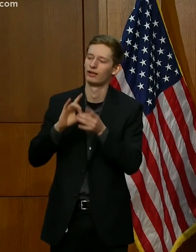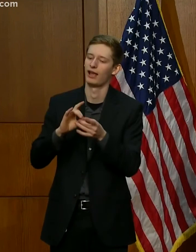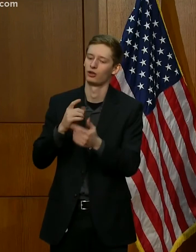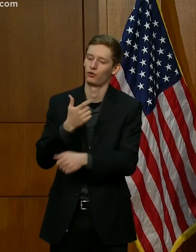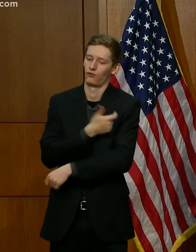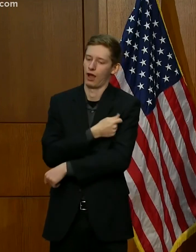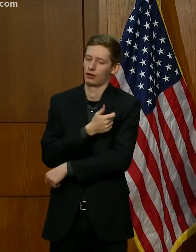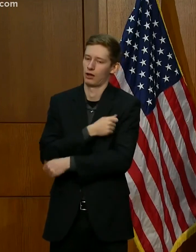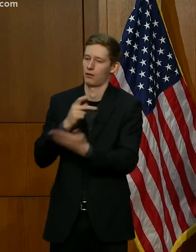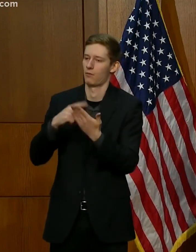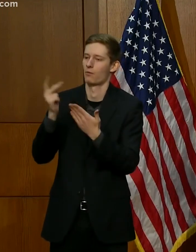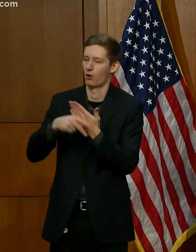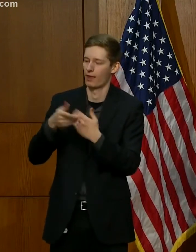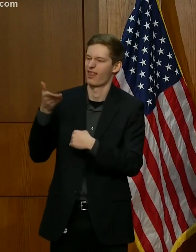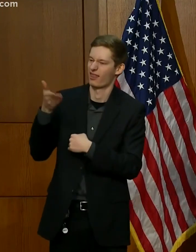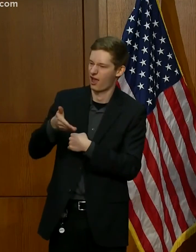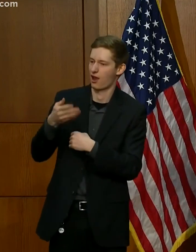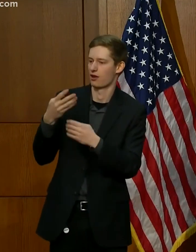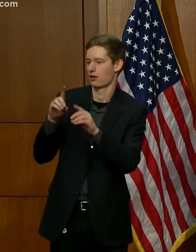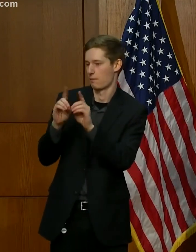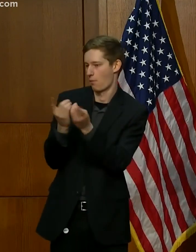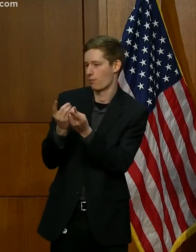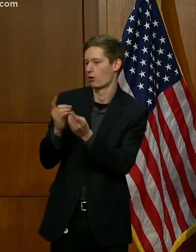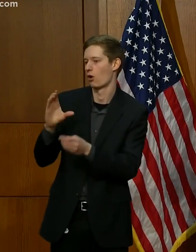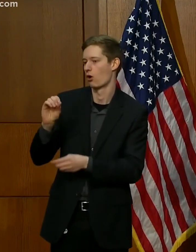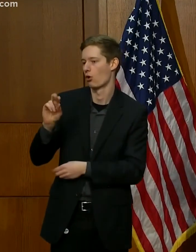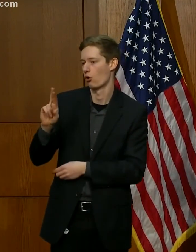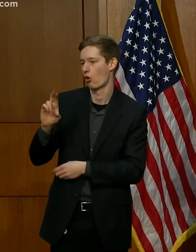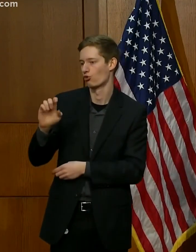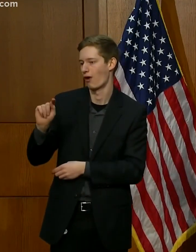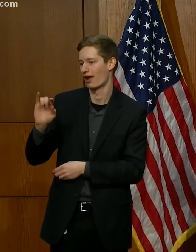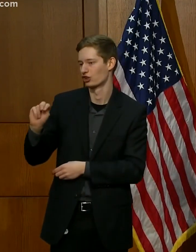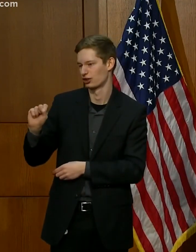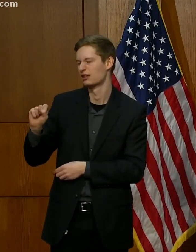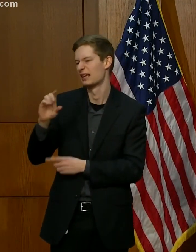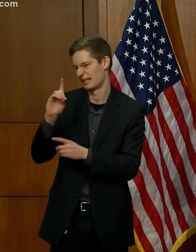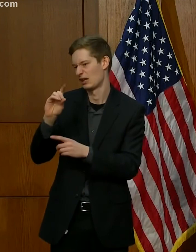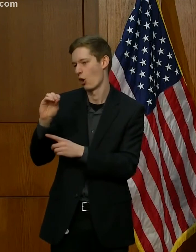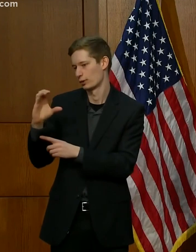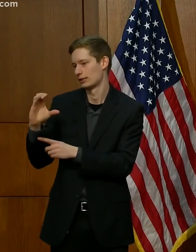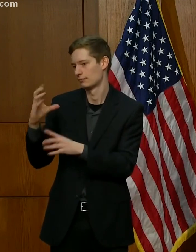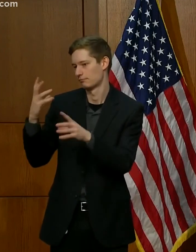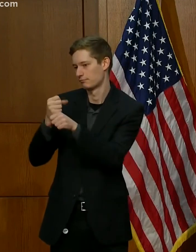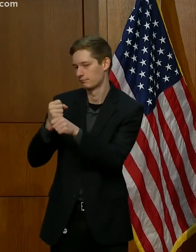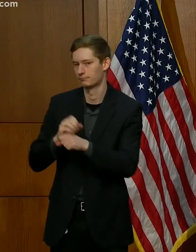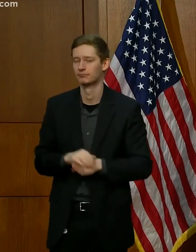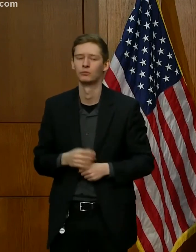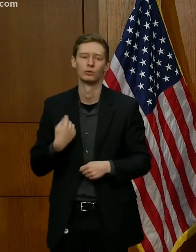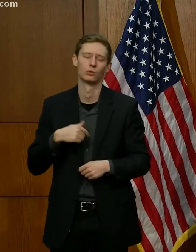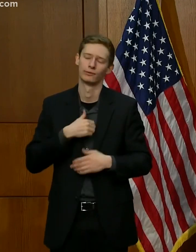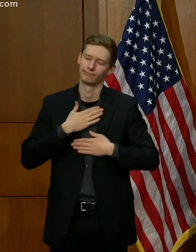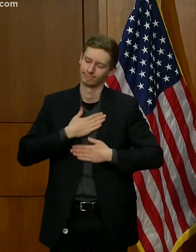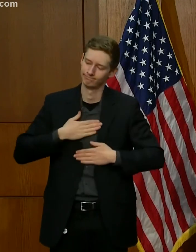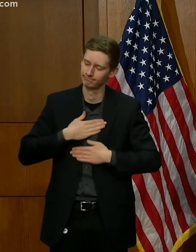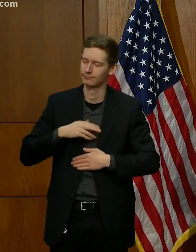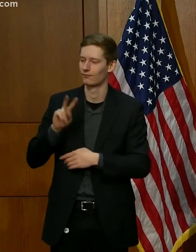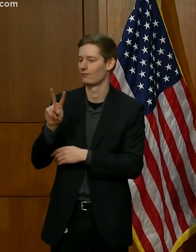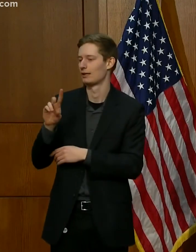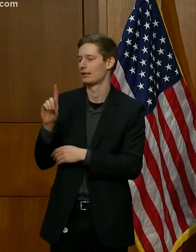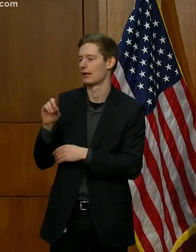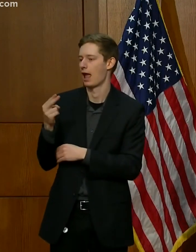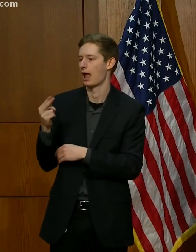program at our Department of Corrections, and we're very proud, and we appreciate VDH providing the vaccines